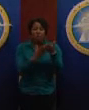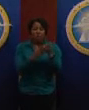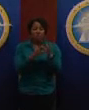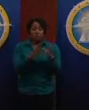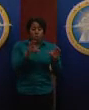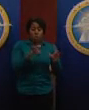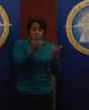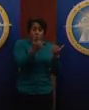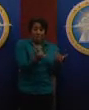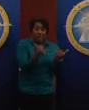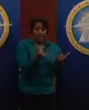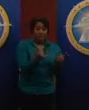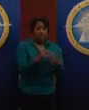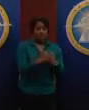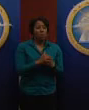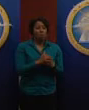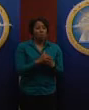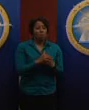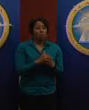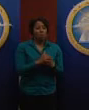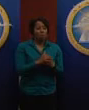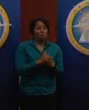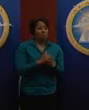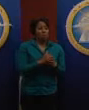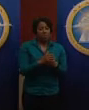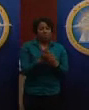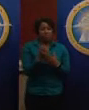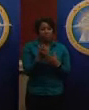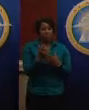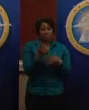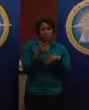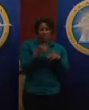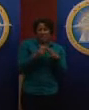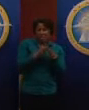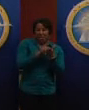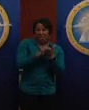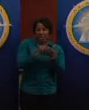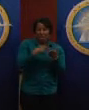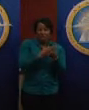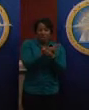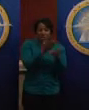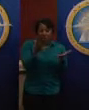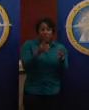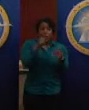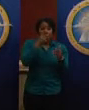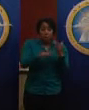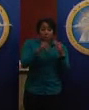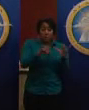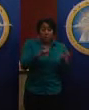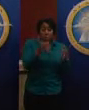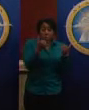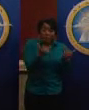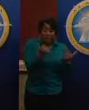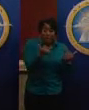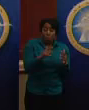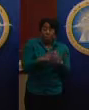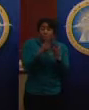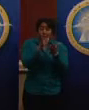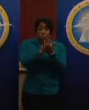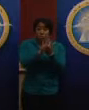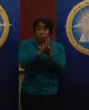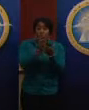things. And we shared these earlier this week with superintendents, things that need to be done between now and the start of school in